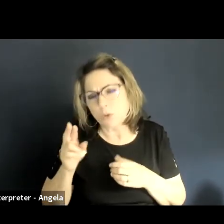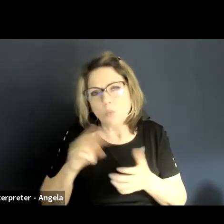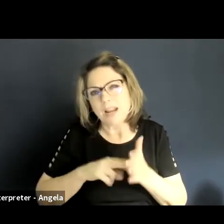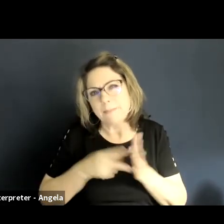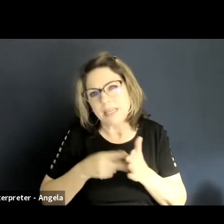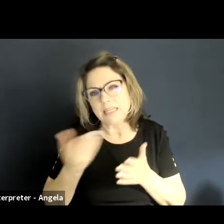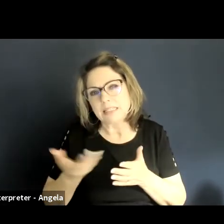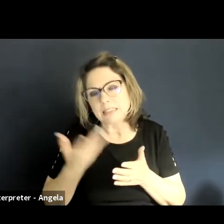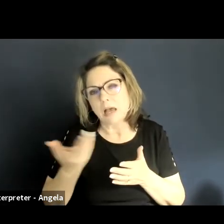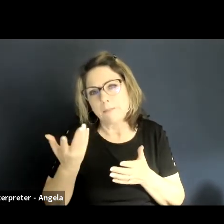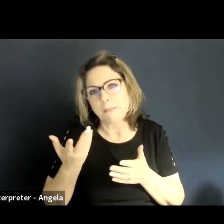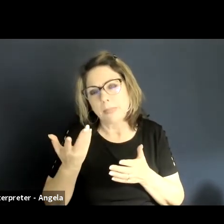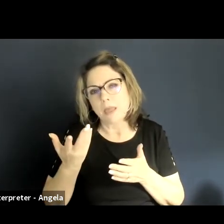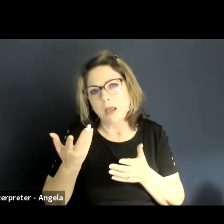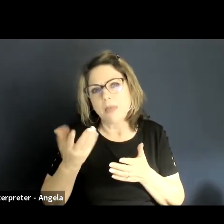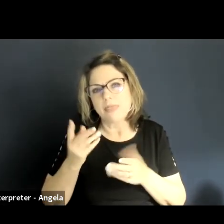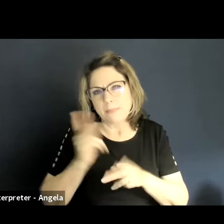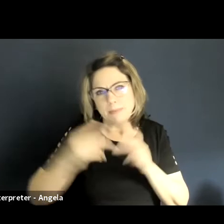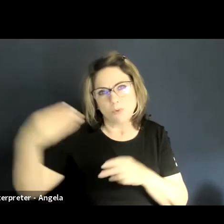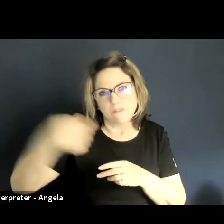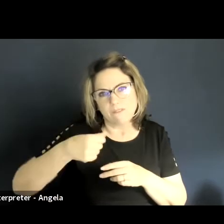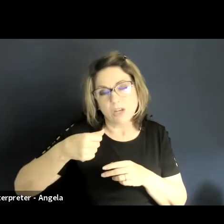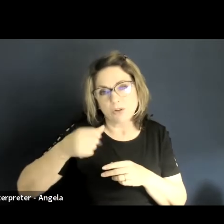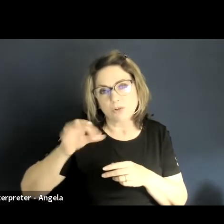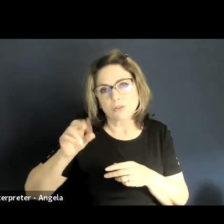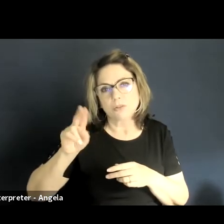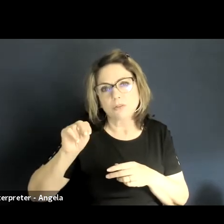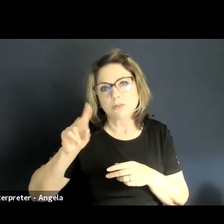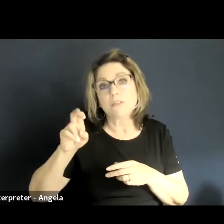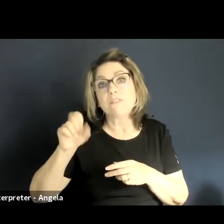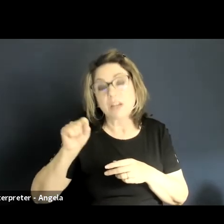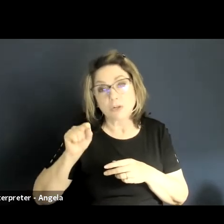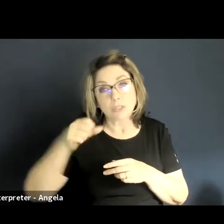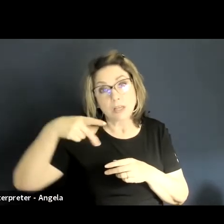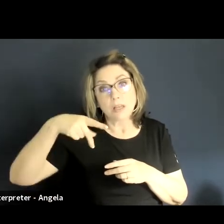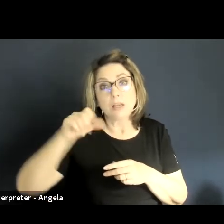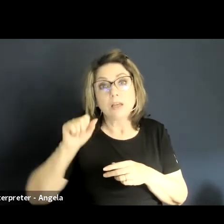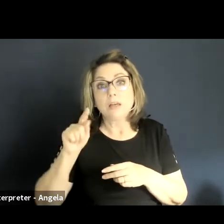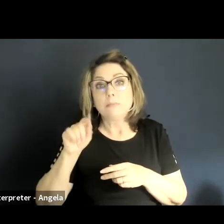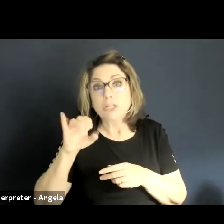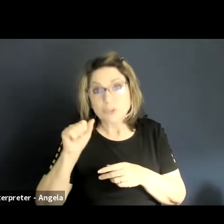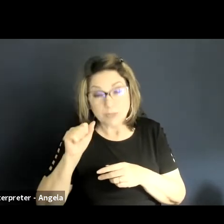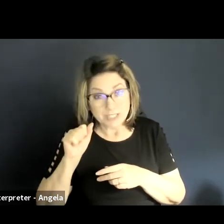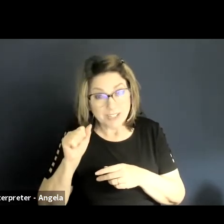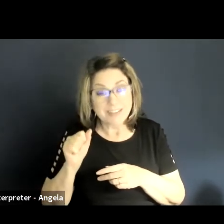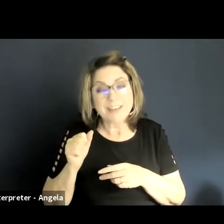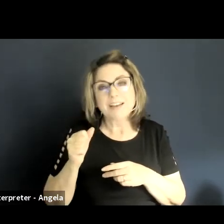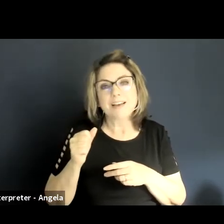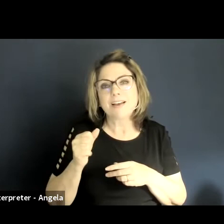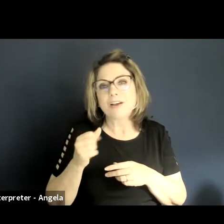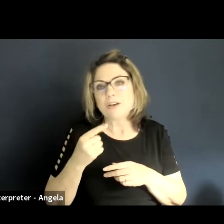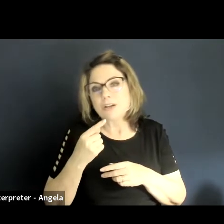talk about as funders, okay? But Patricia has taught us over the last few months to really look at our funders and businesses